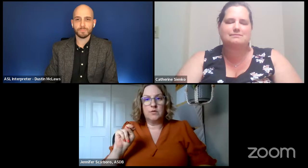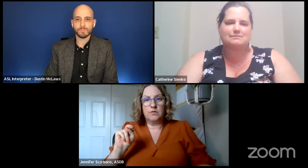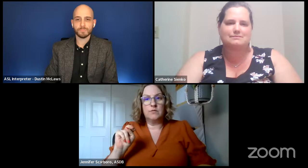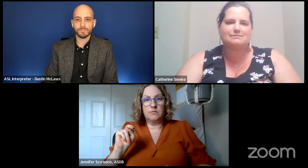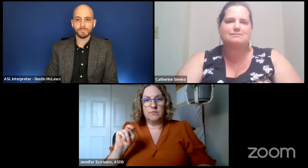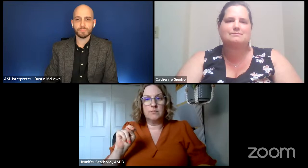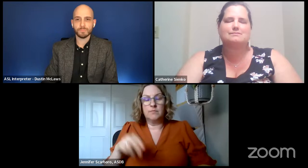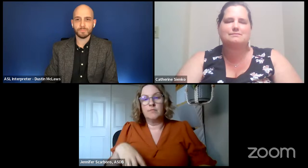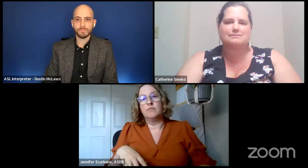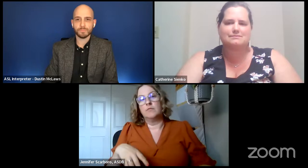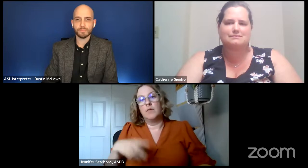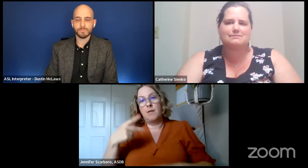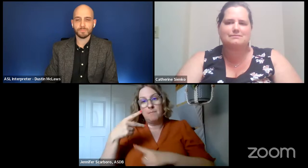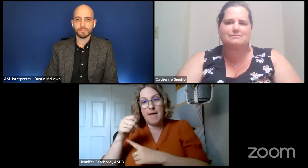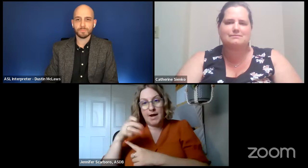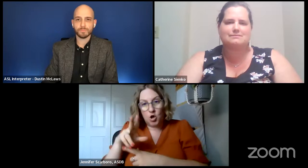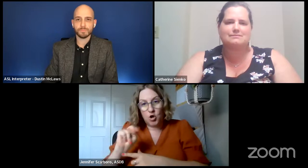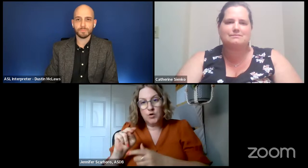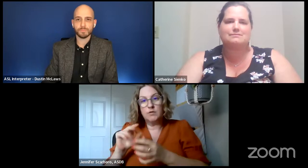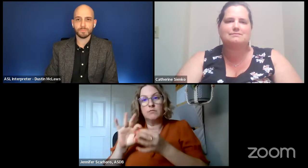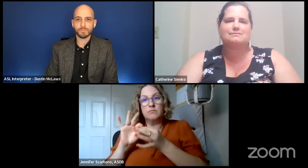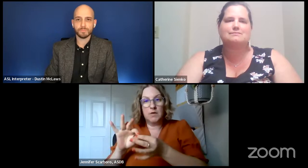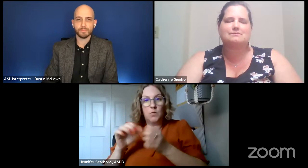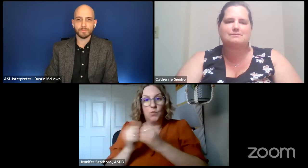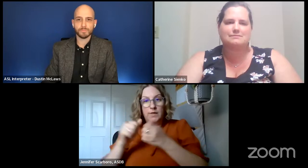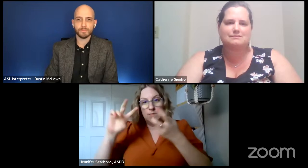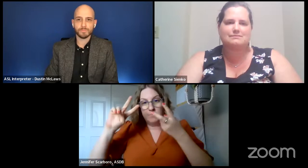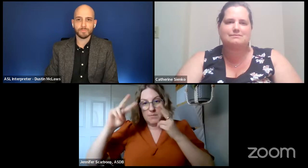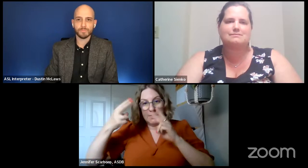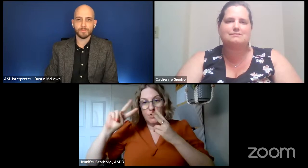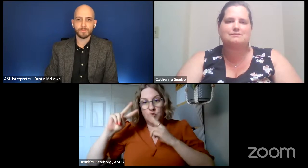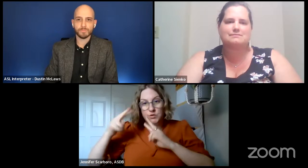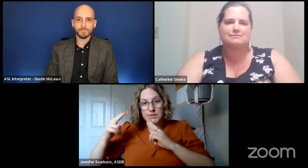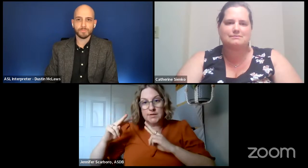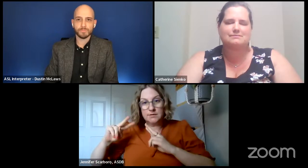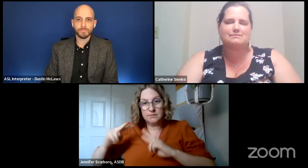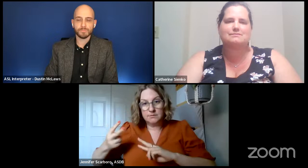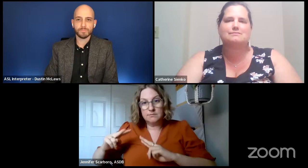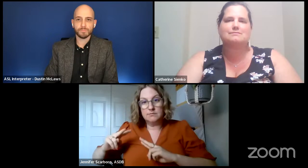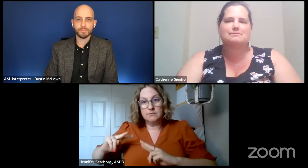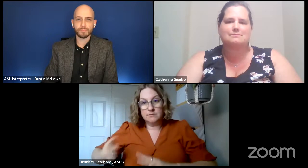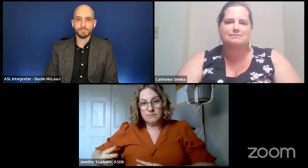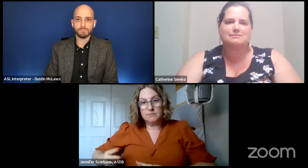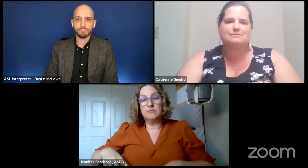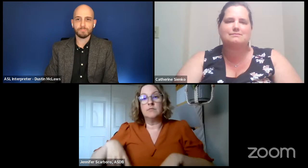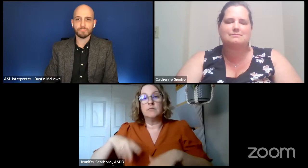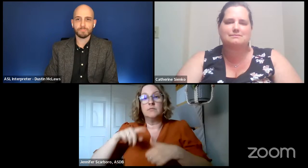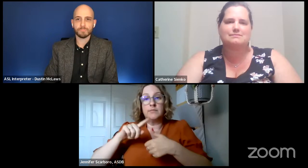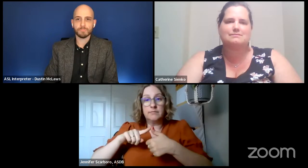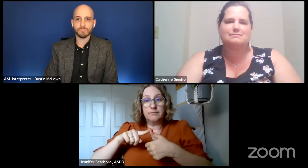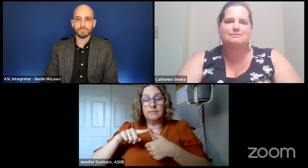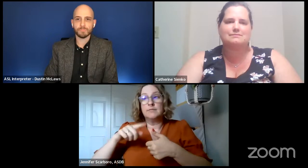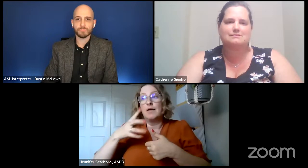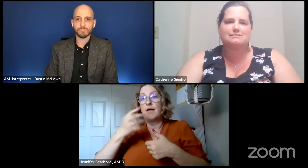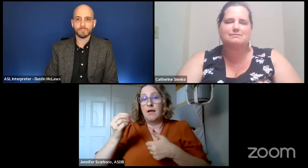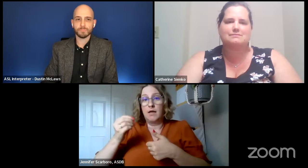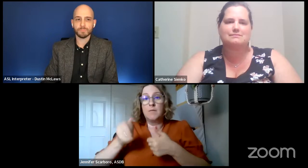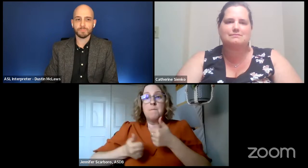But we do see a pattern within those. And the pattern related to